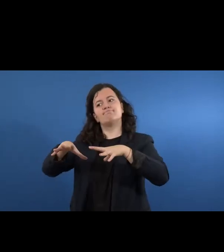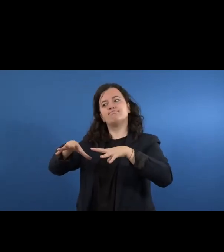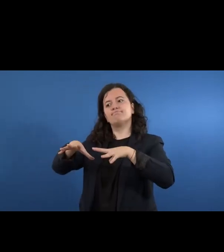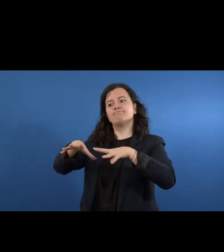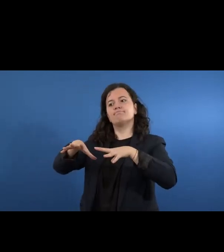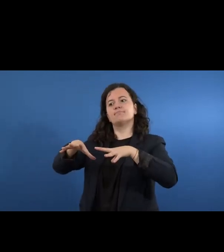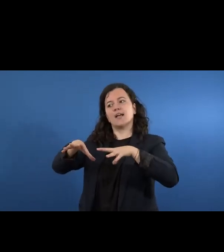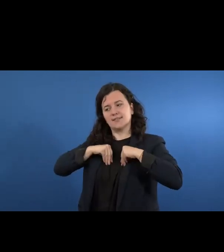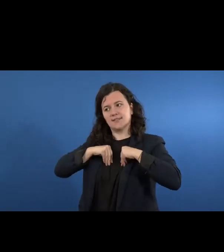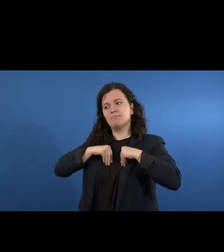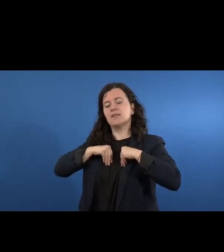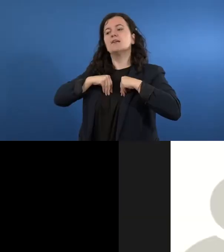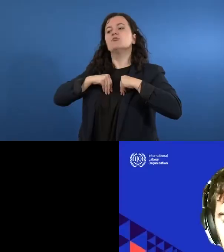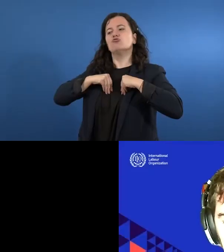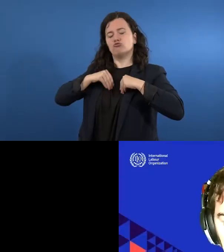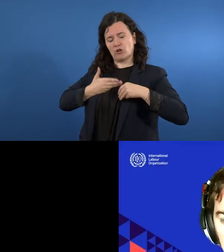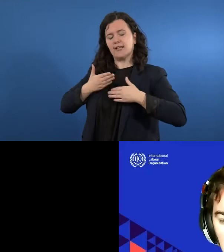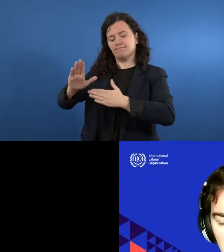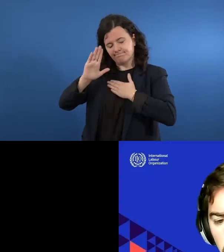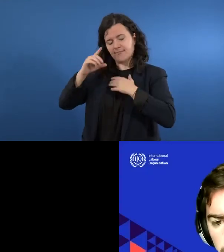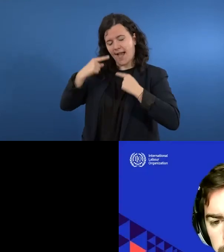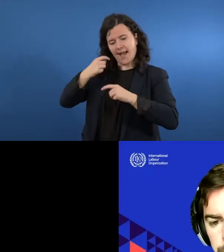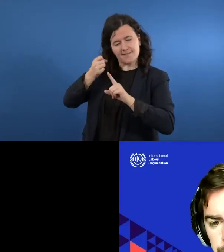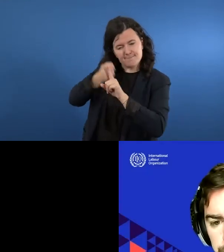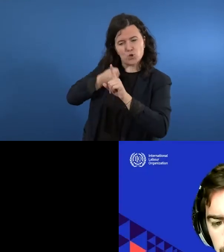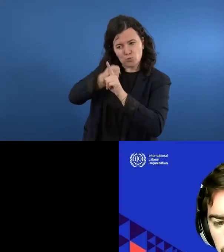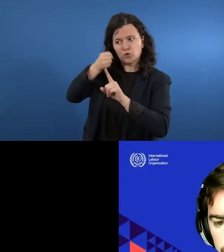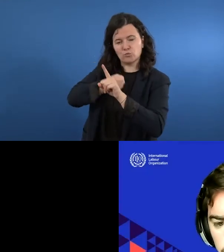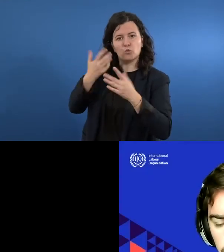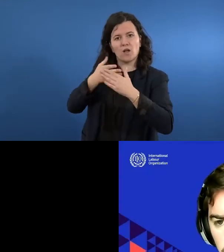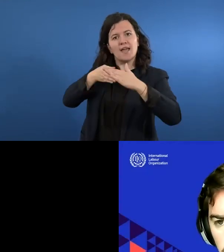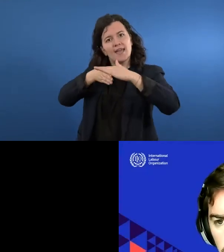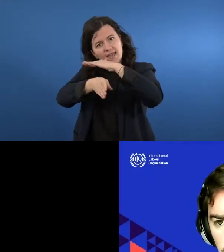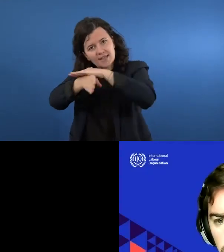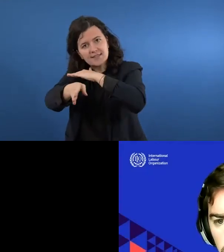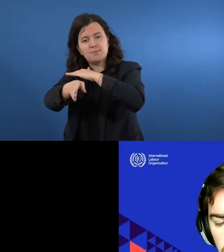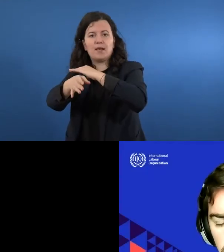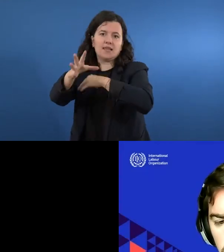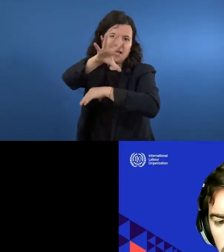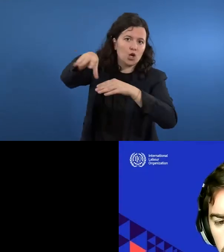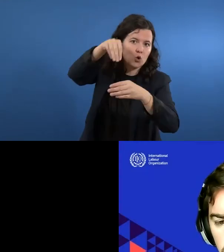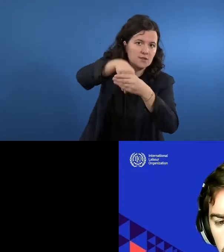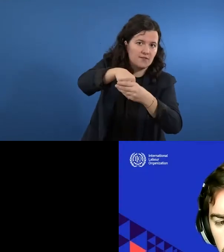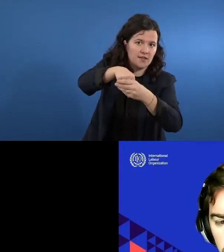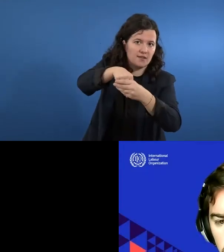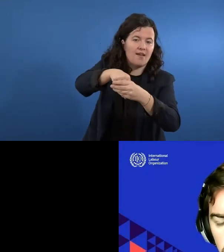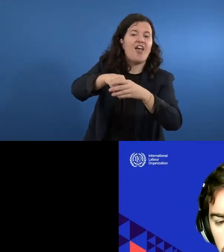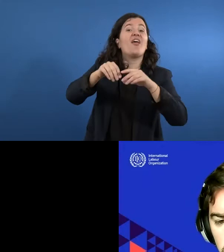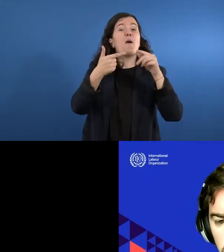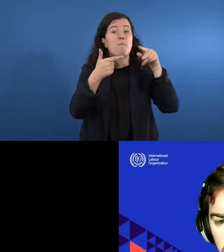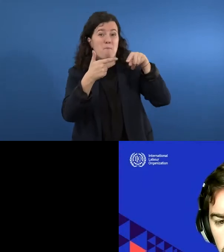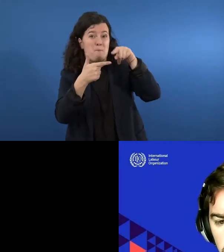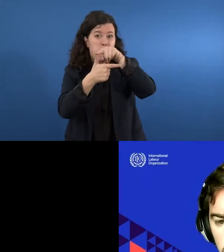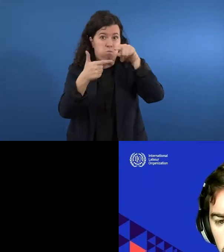inclusivity and accessibility. That would make up, the right recipe to have an enabling environment